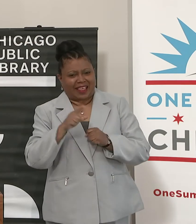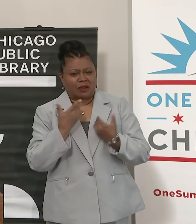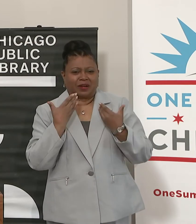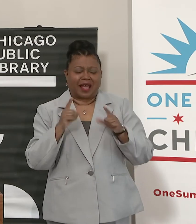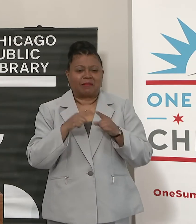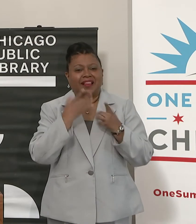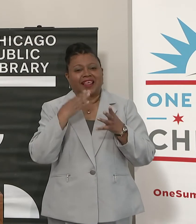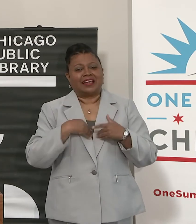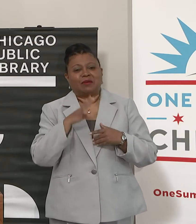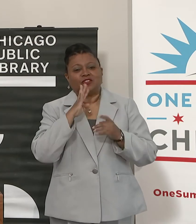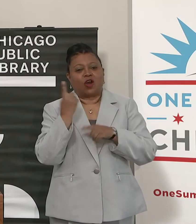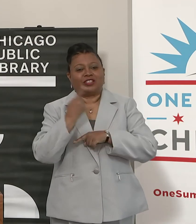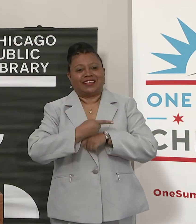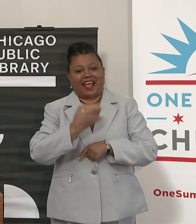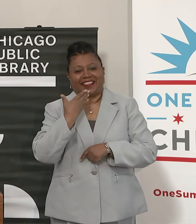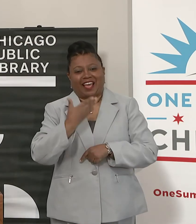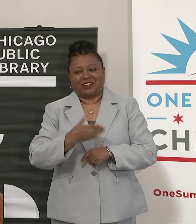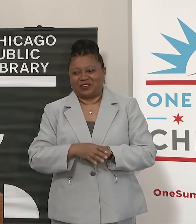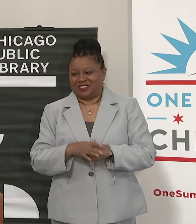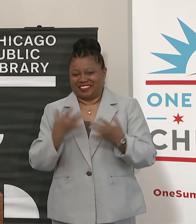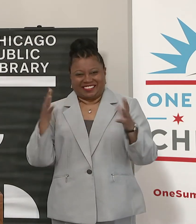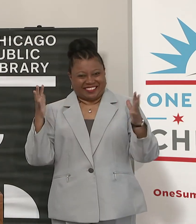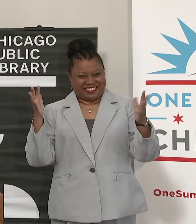thank you for letting me speak today.